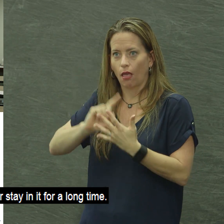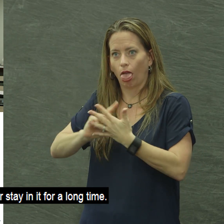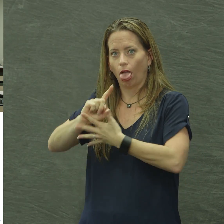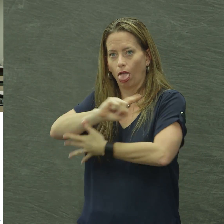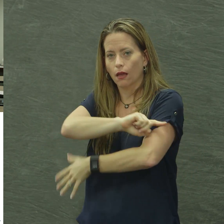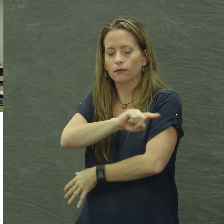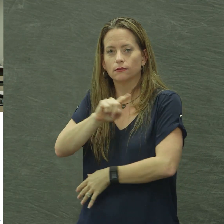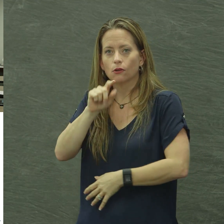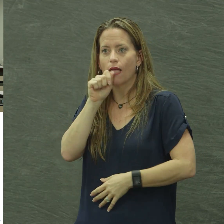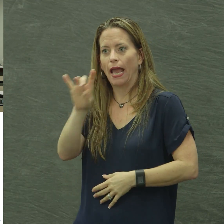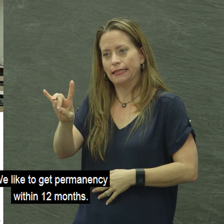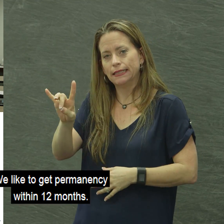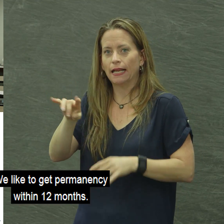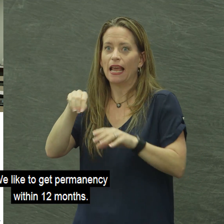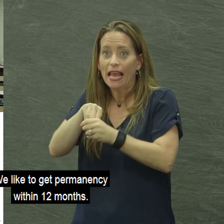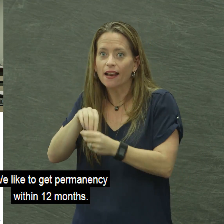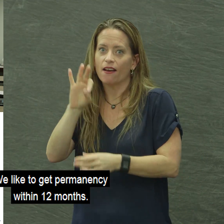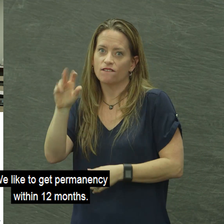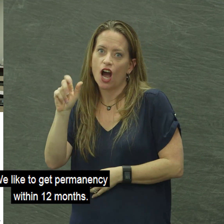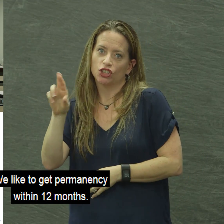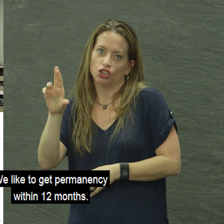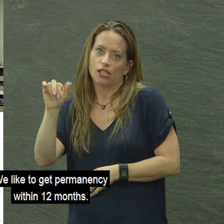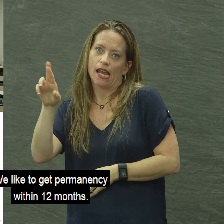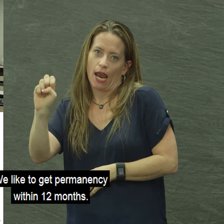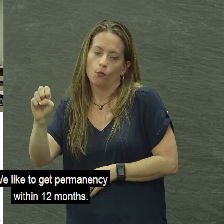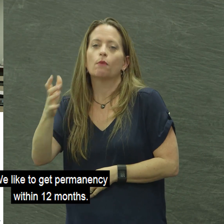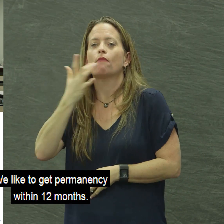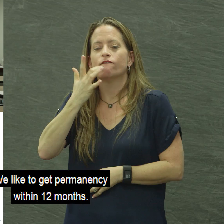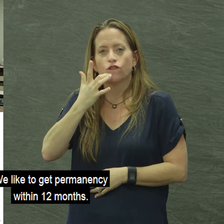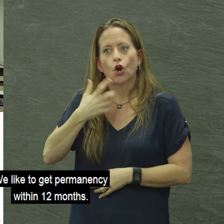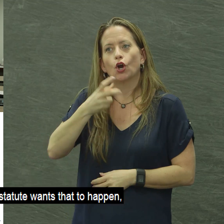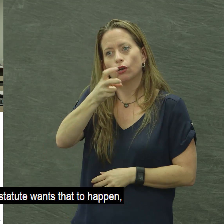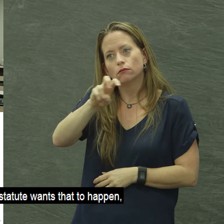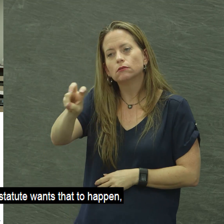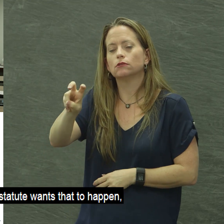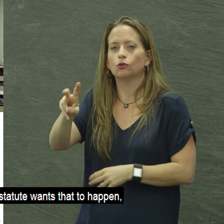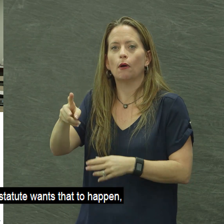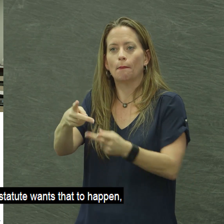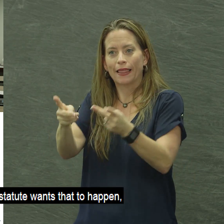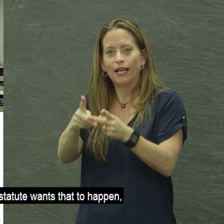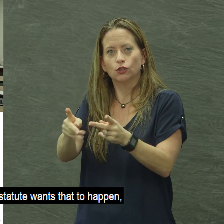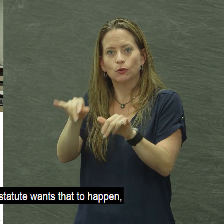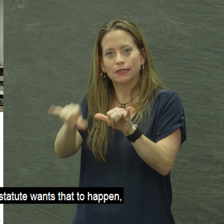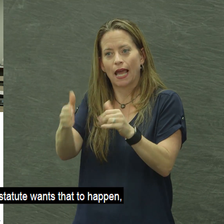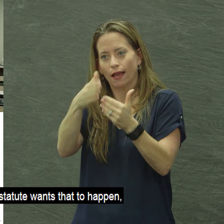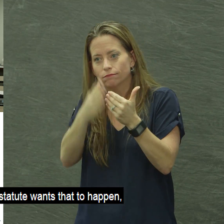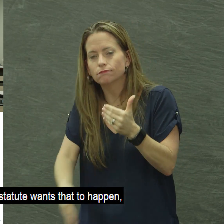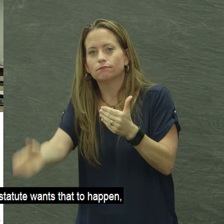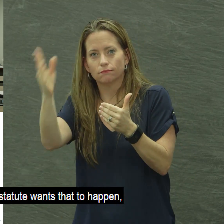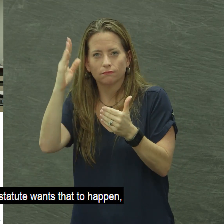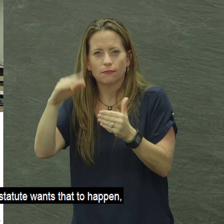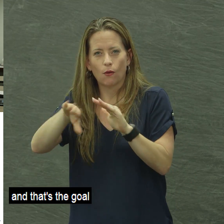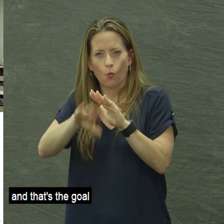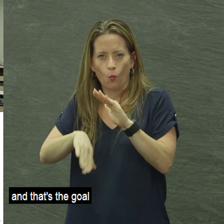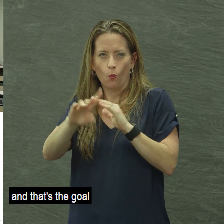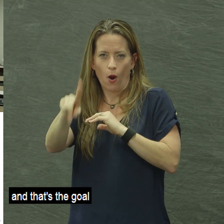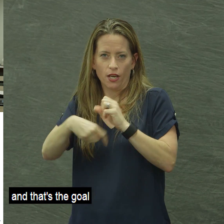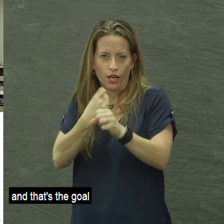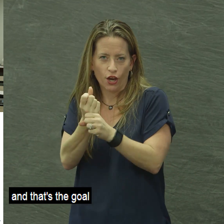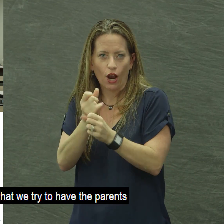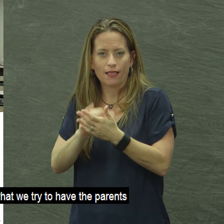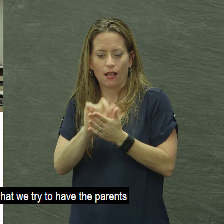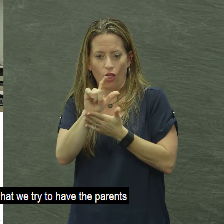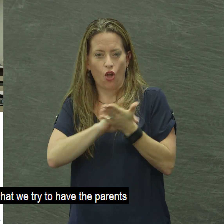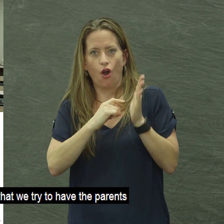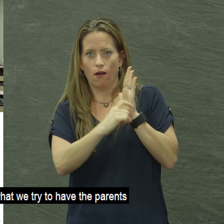time. We like to get permanency within 12 months. The statute wants that to happen. And that's